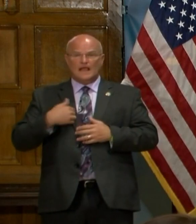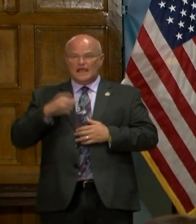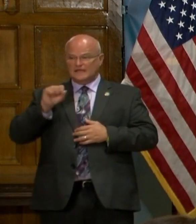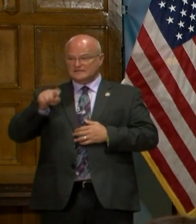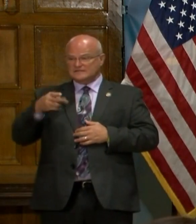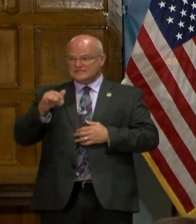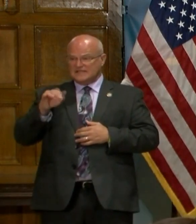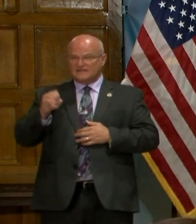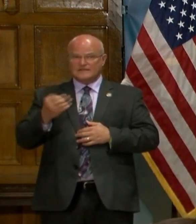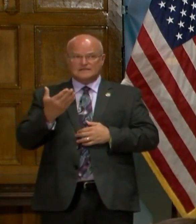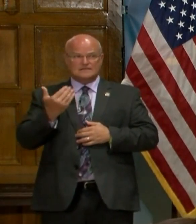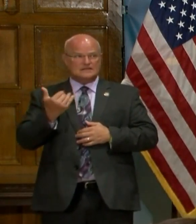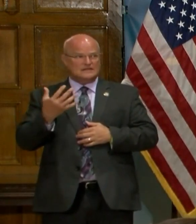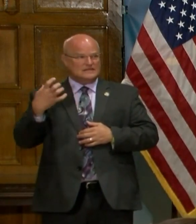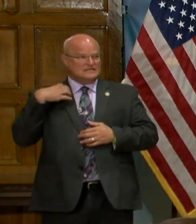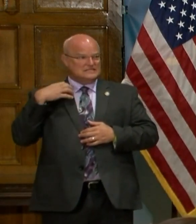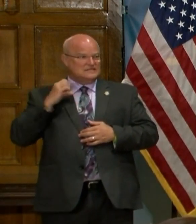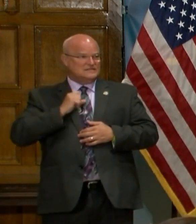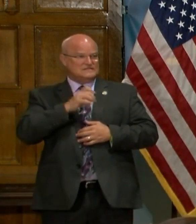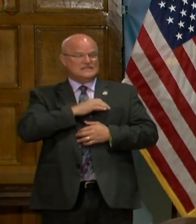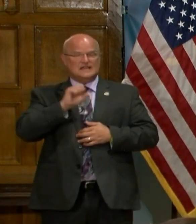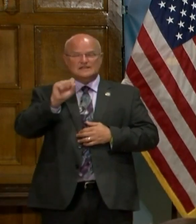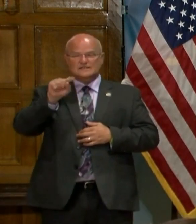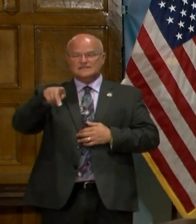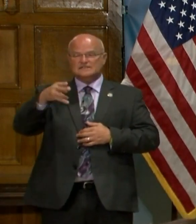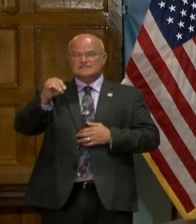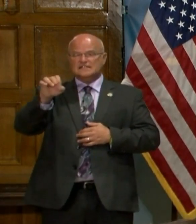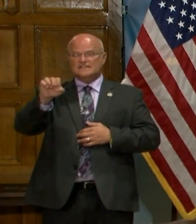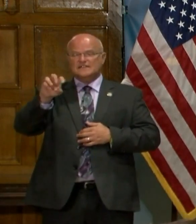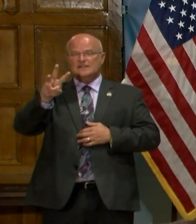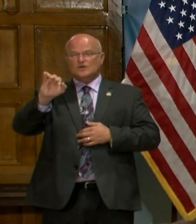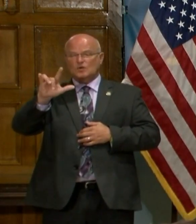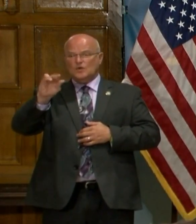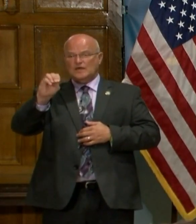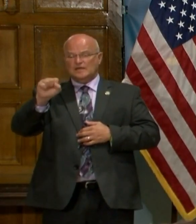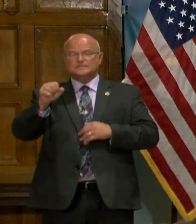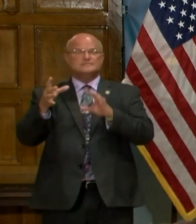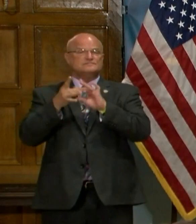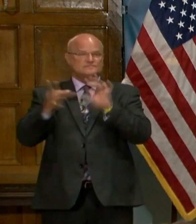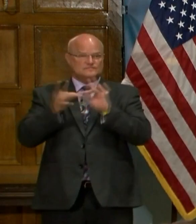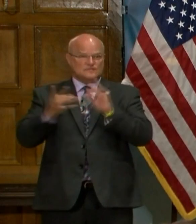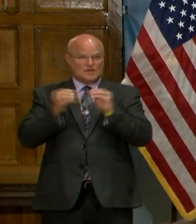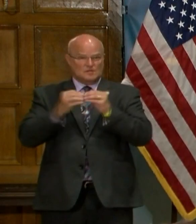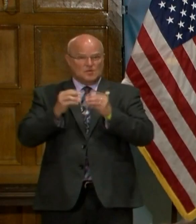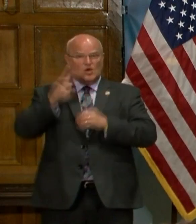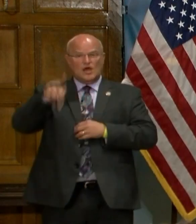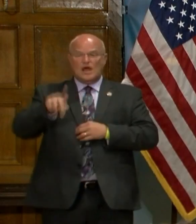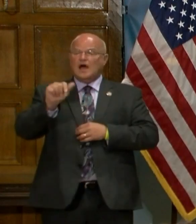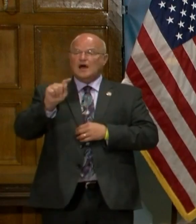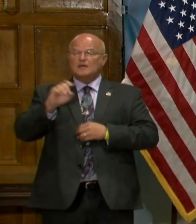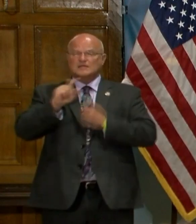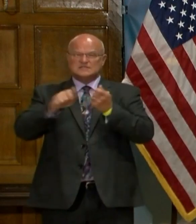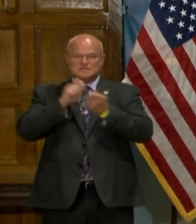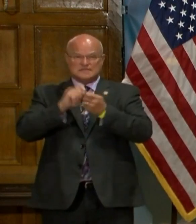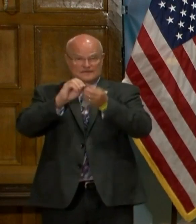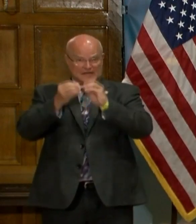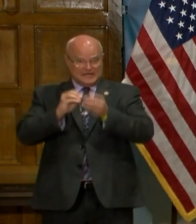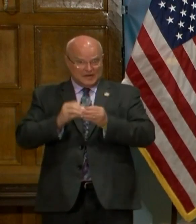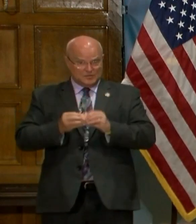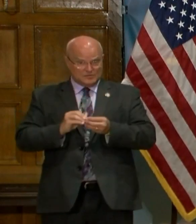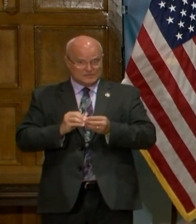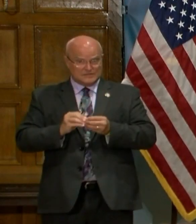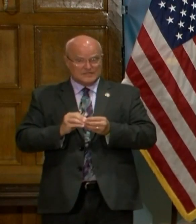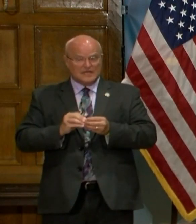Stephanie come up, and Chief of Staff Stephanie Williams has been working on that and might be able to give an update on the specific